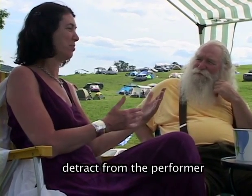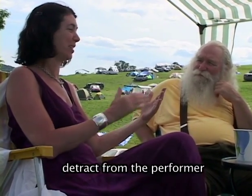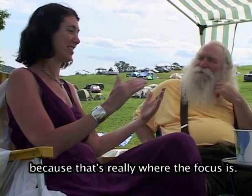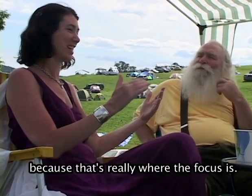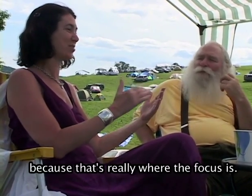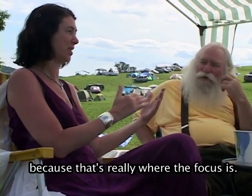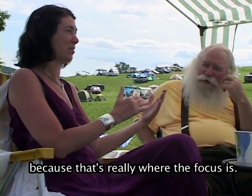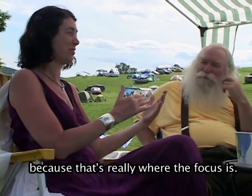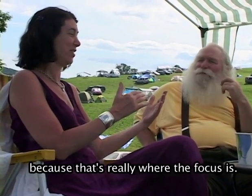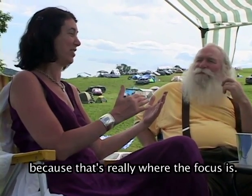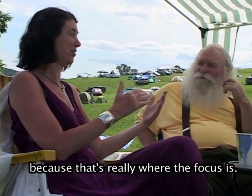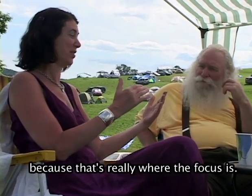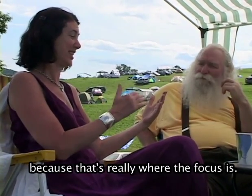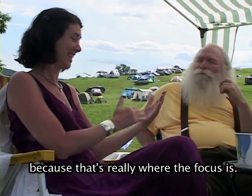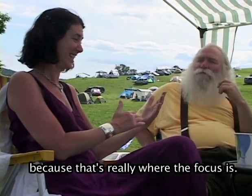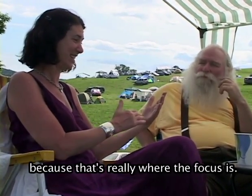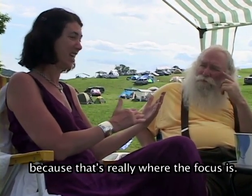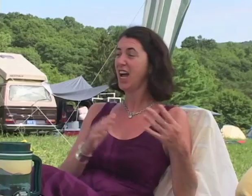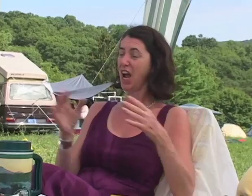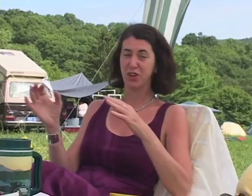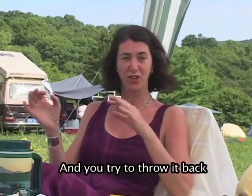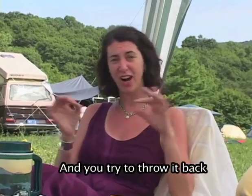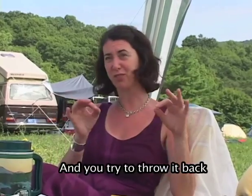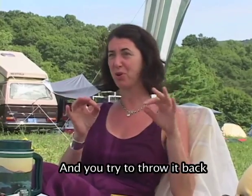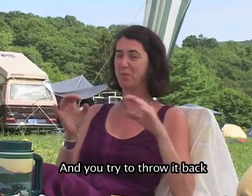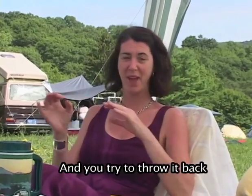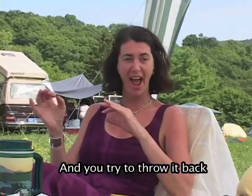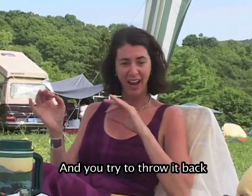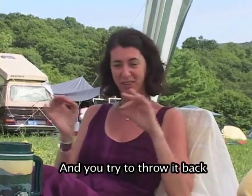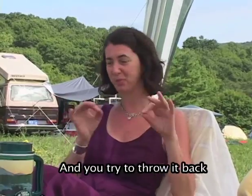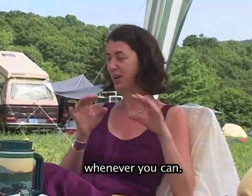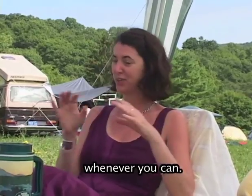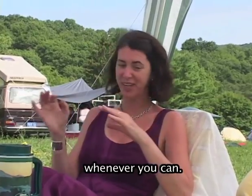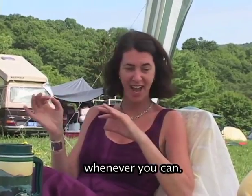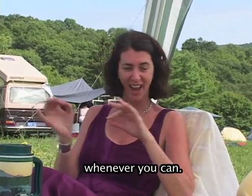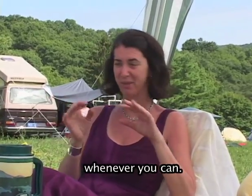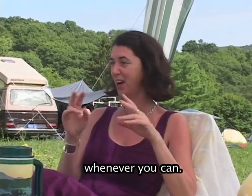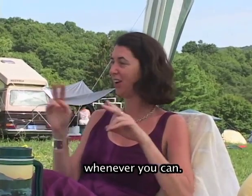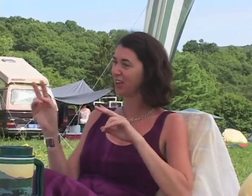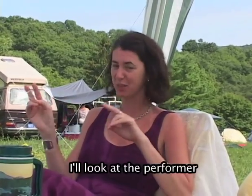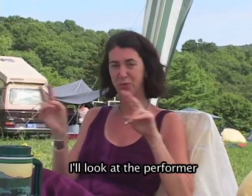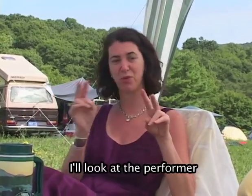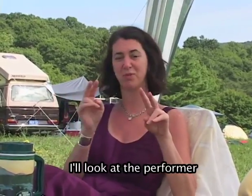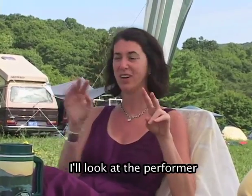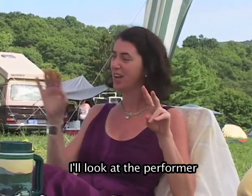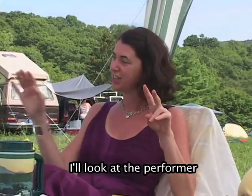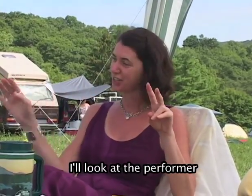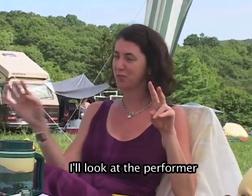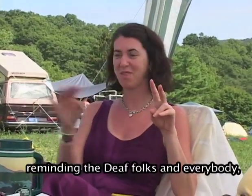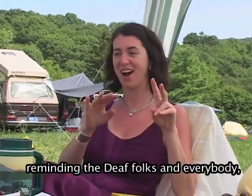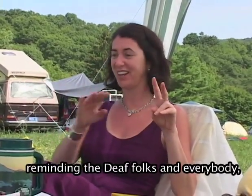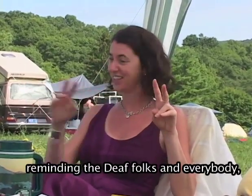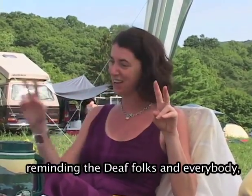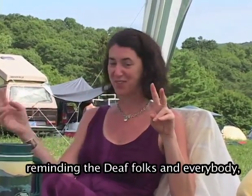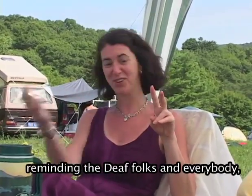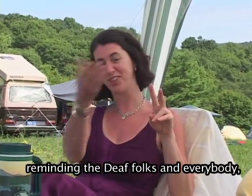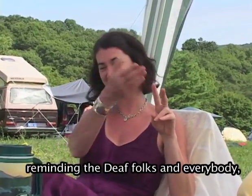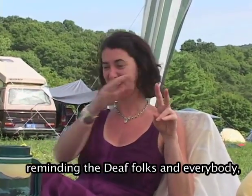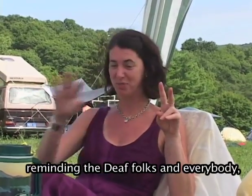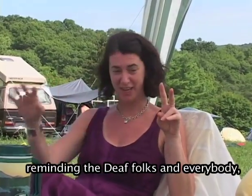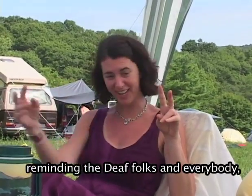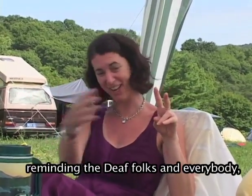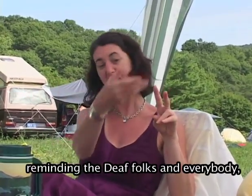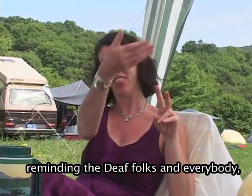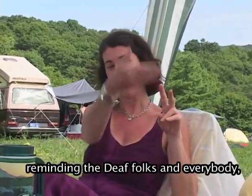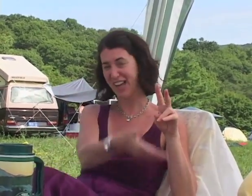from the performer, because that's really where the focus is. And you try to throw it back whenever you can. I mean, I'll look at the performer, just reminding the deaf folks